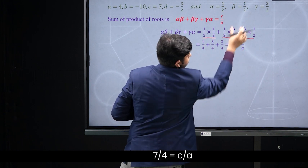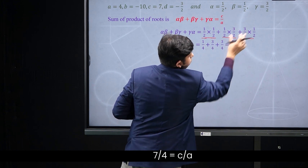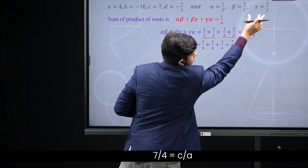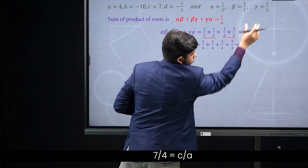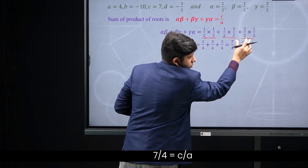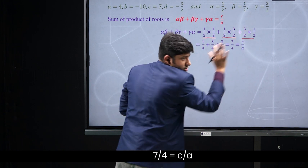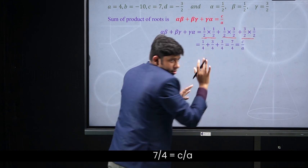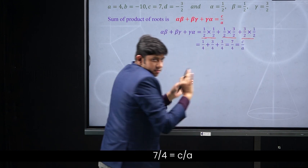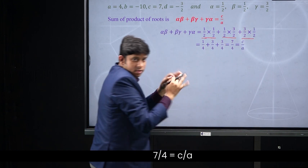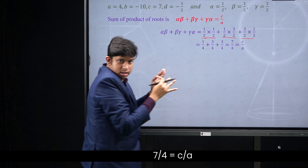7 by 4.